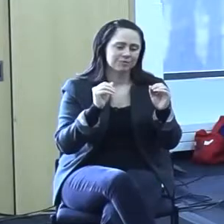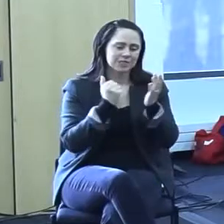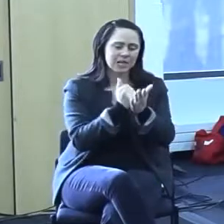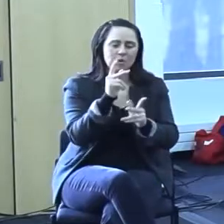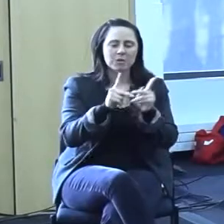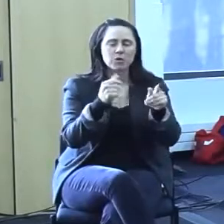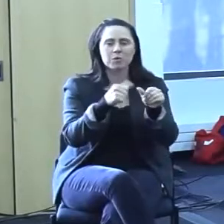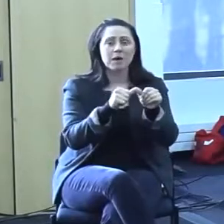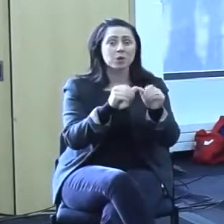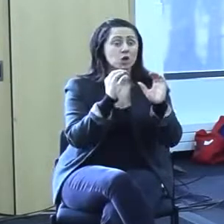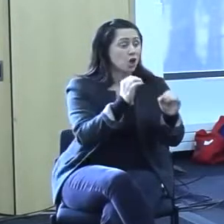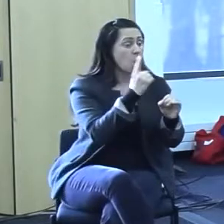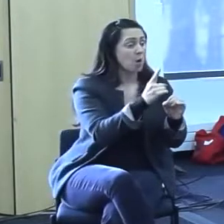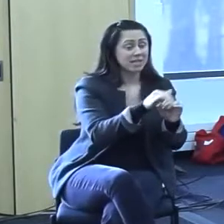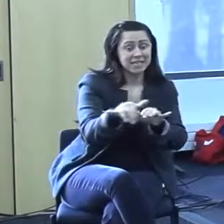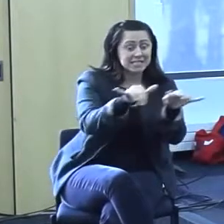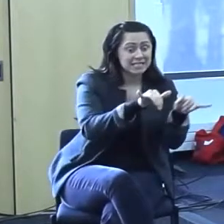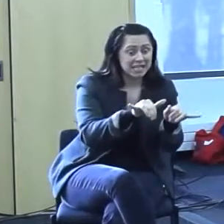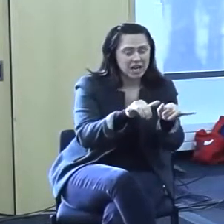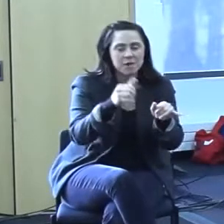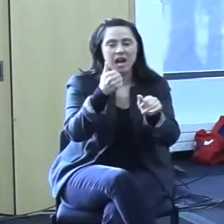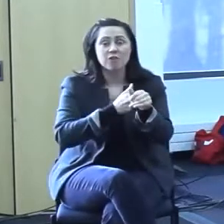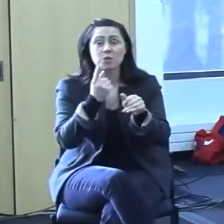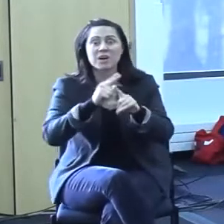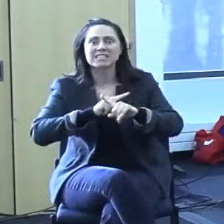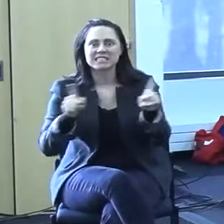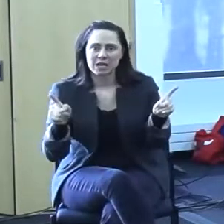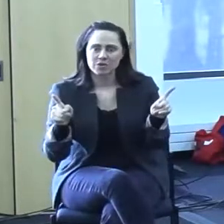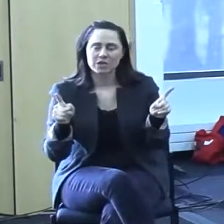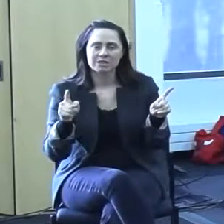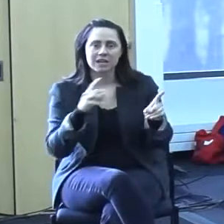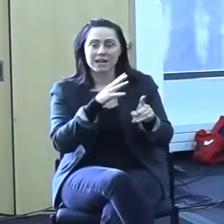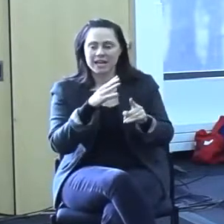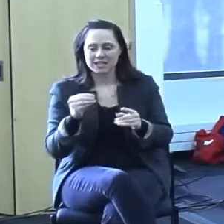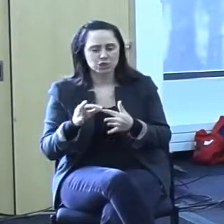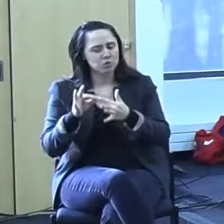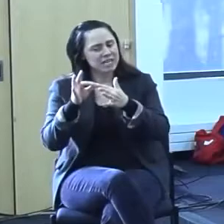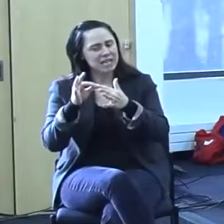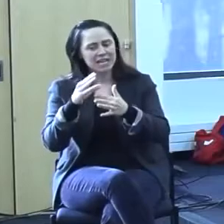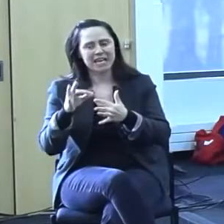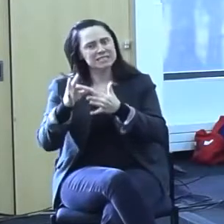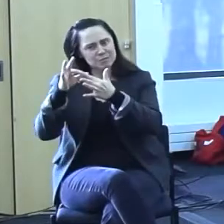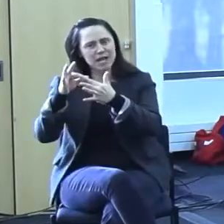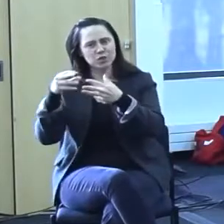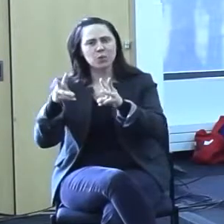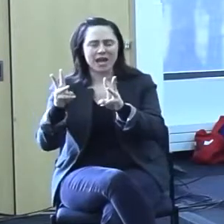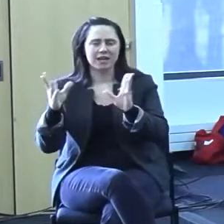is the same. Everyone is different and their own unique and special way.